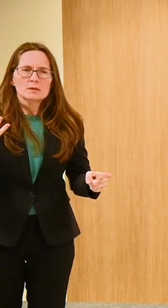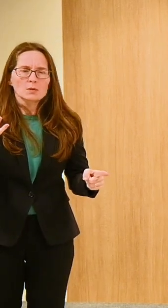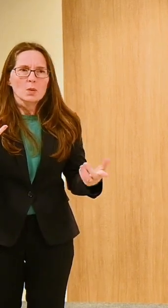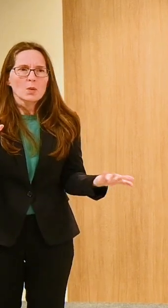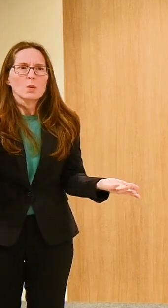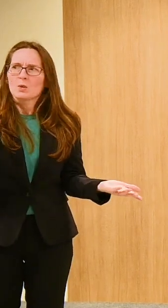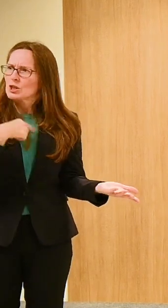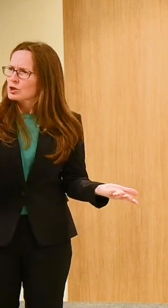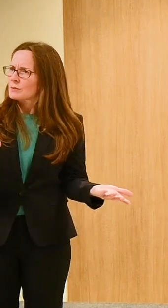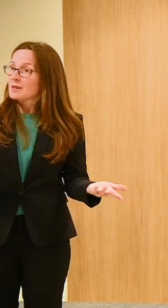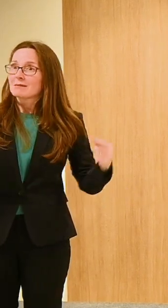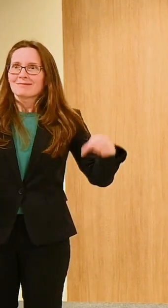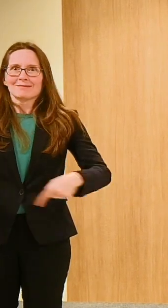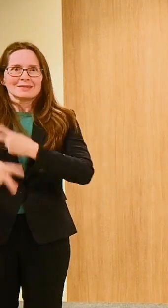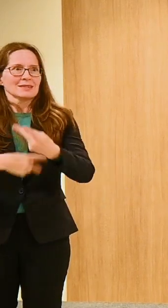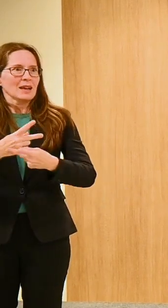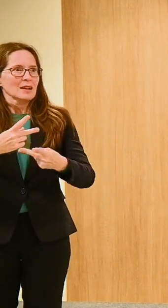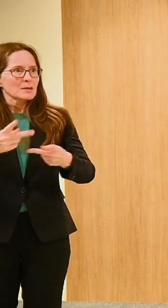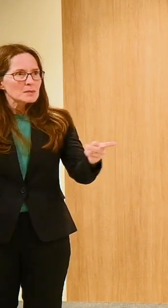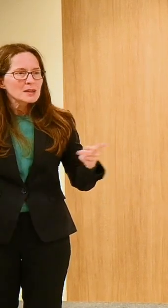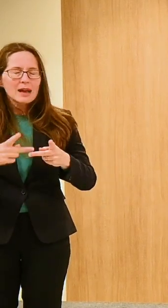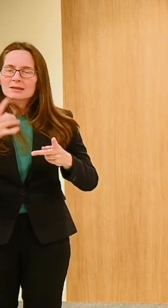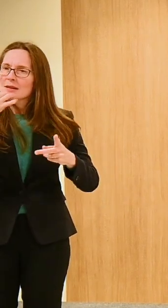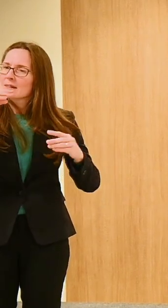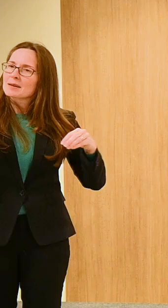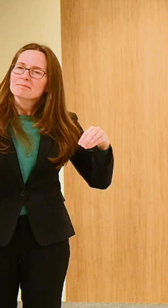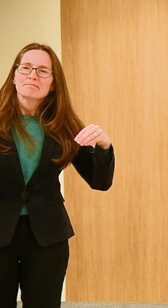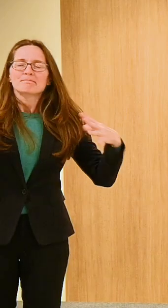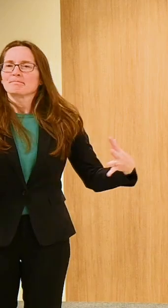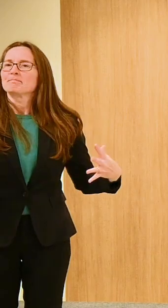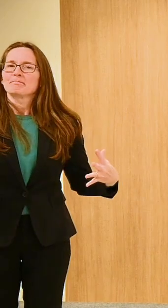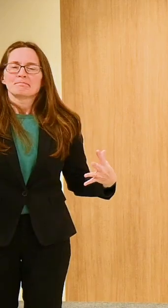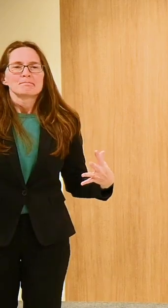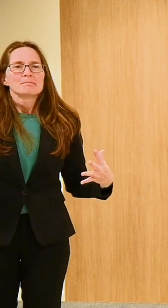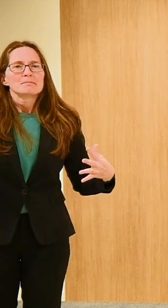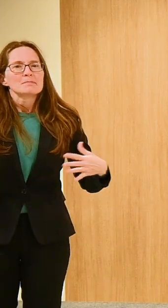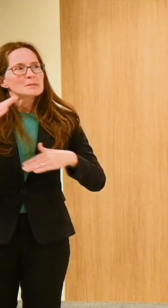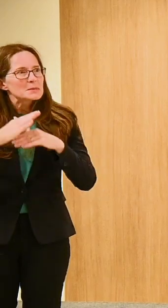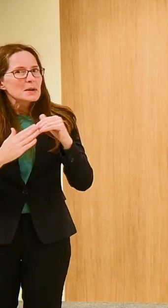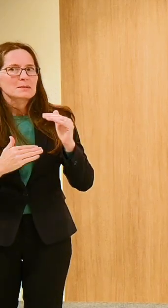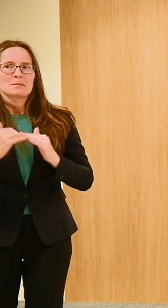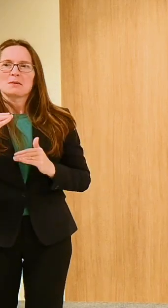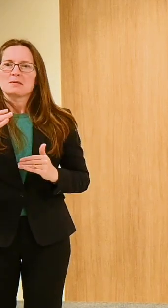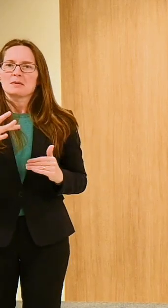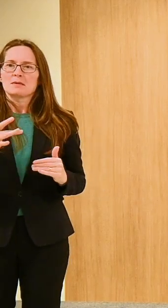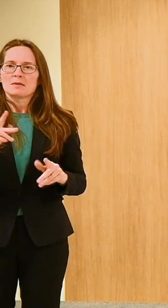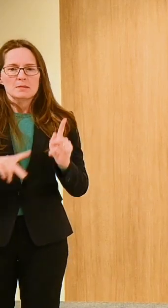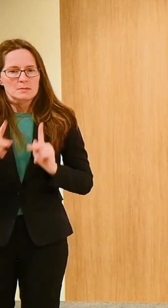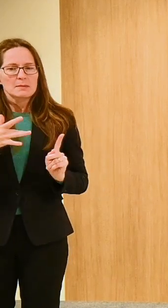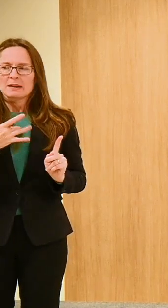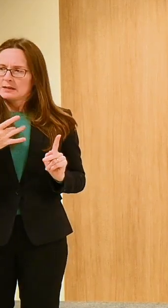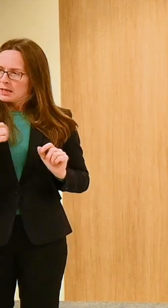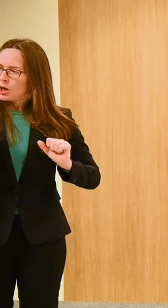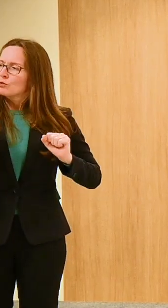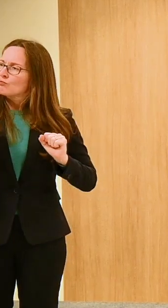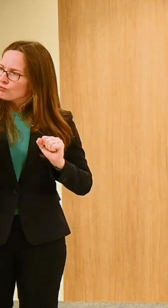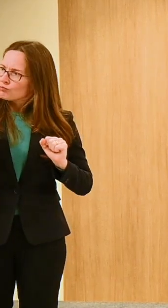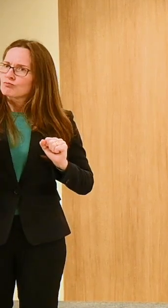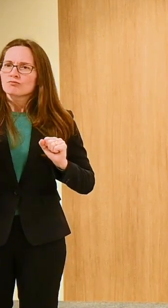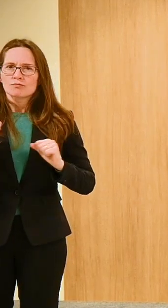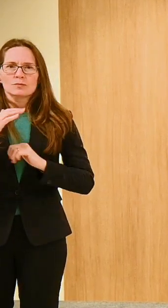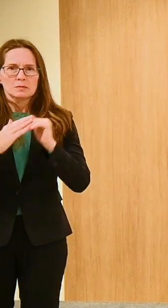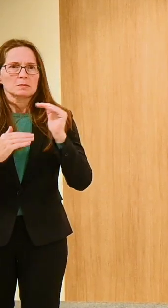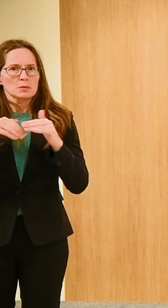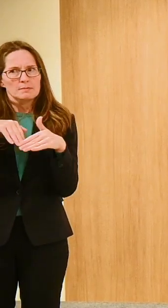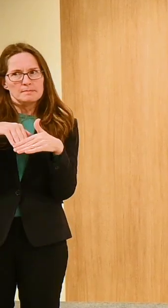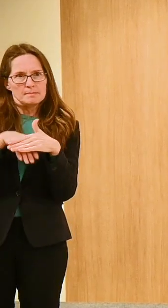big bright spaces where people can feel welcomed and they can feel comfortable, and we can get around to helping them out. The tougher part is the